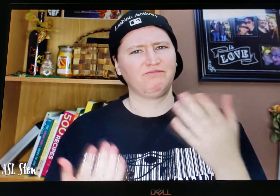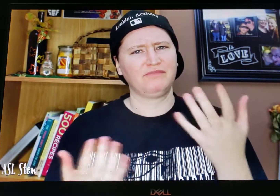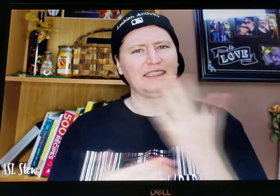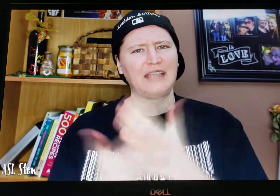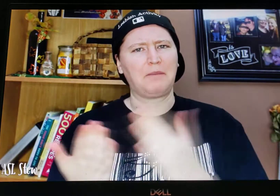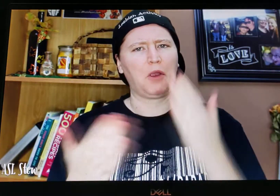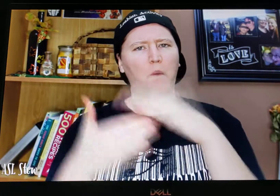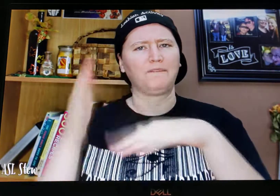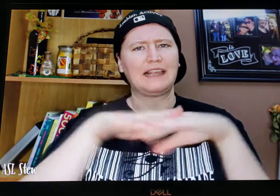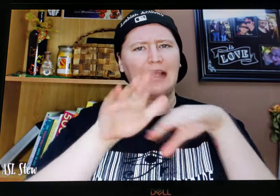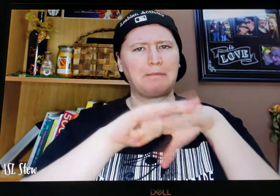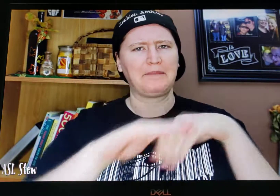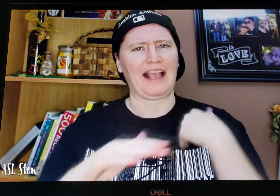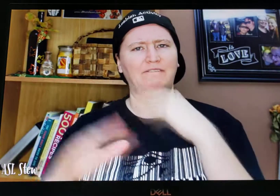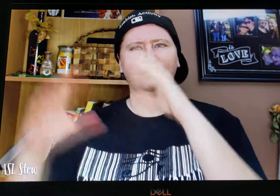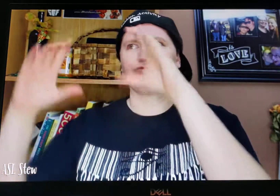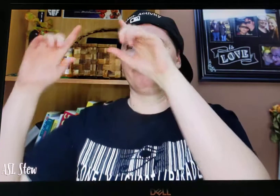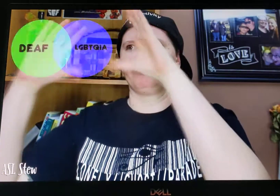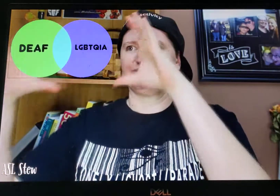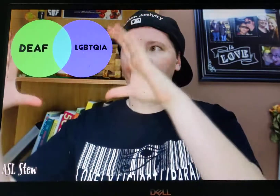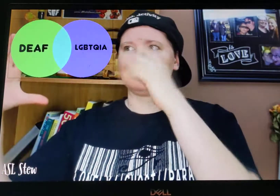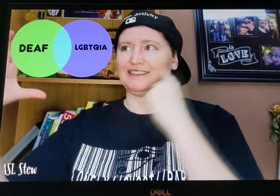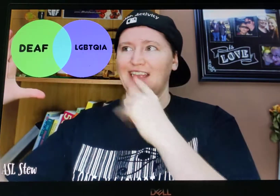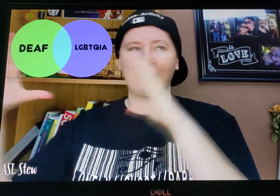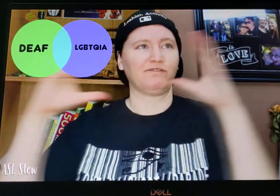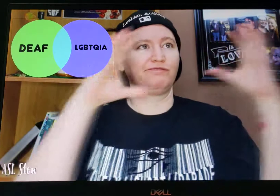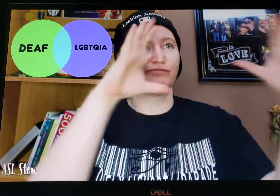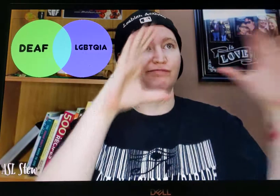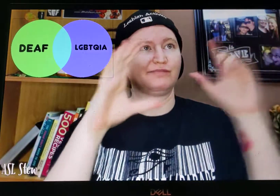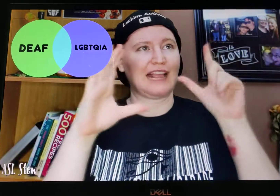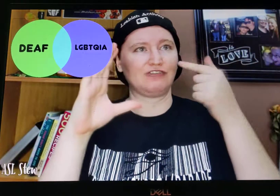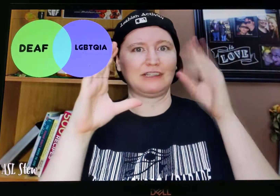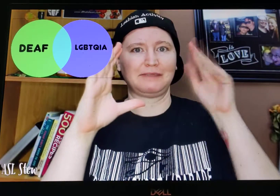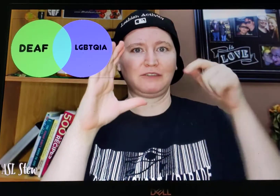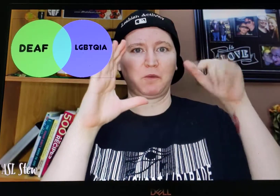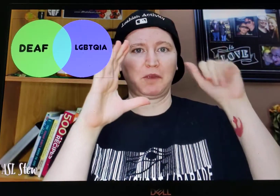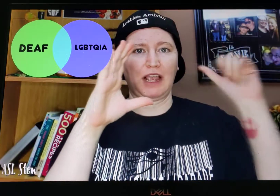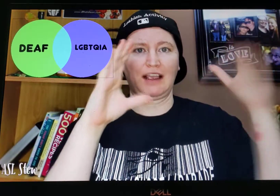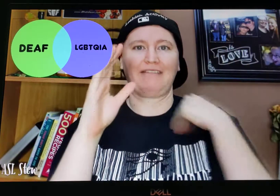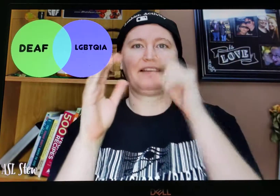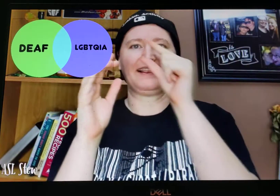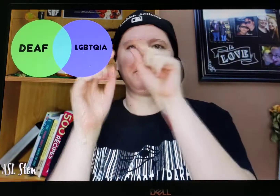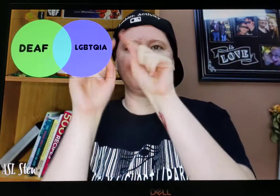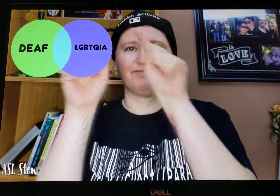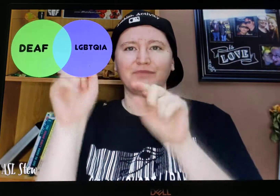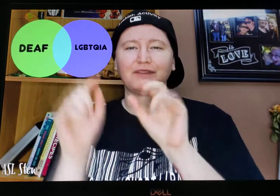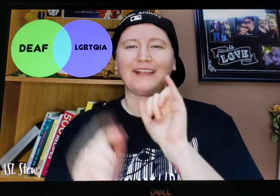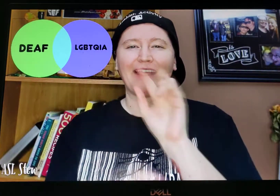they have to constantly be separated. There is an overlap where the deaf community and the